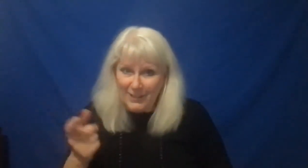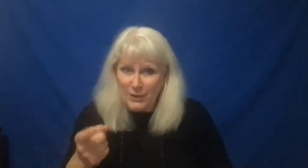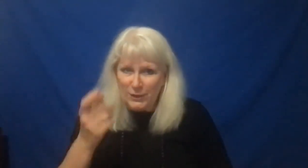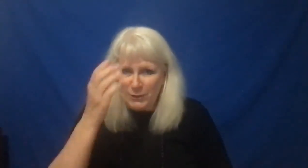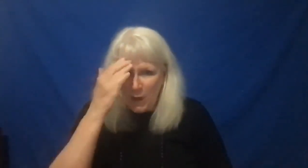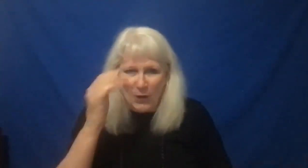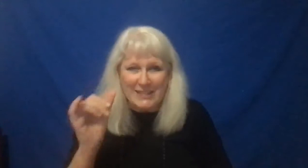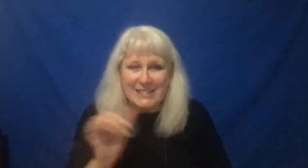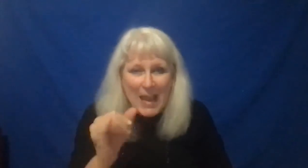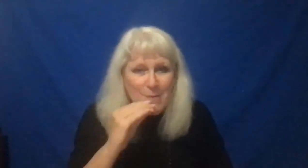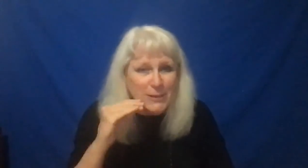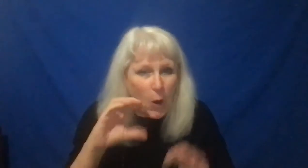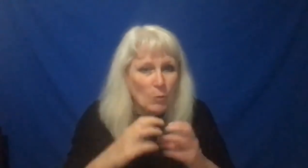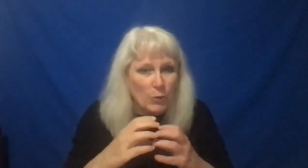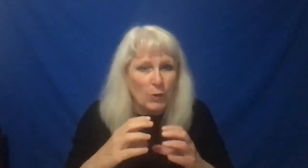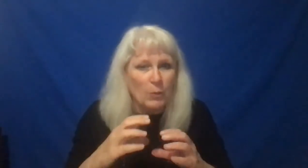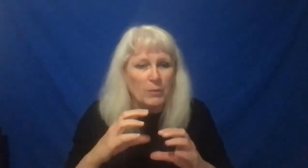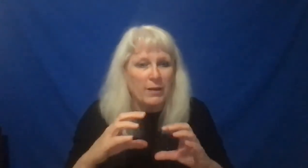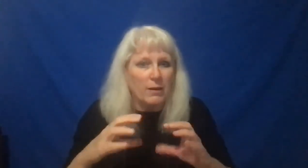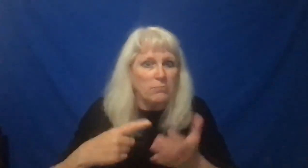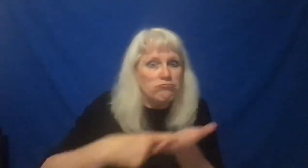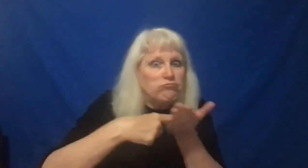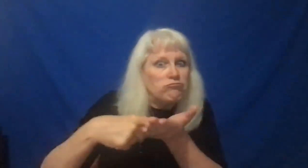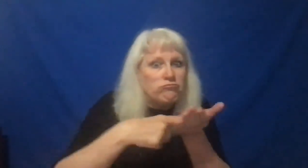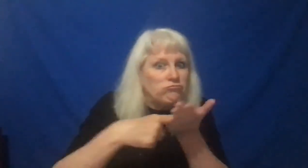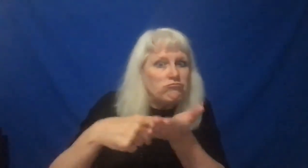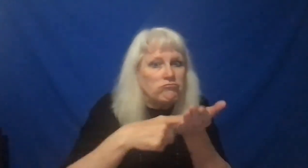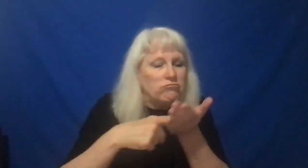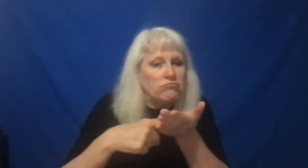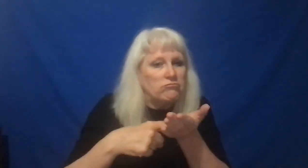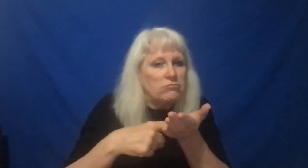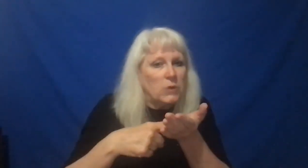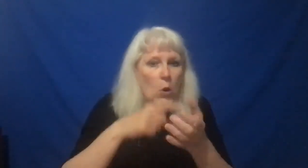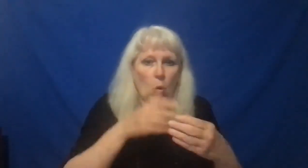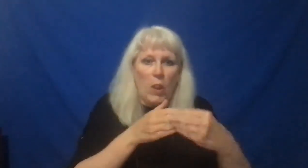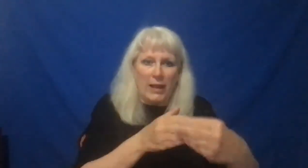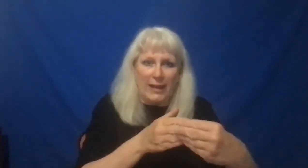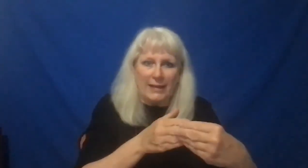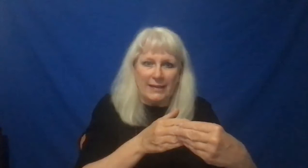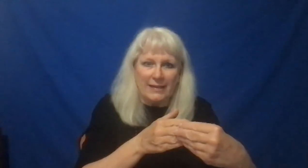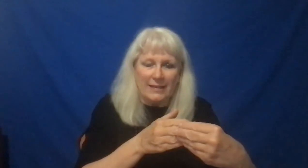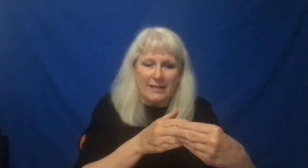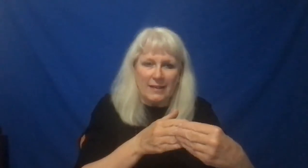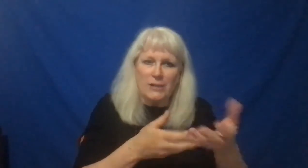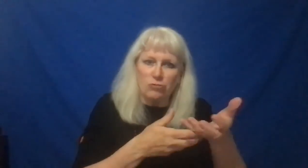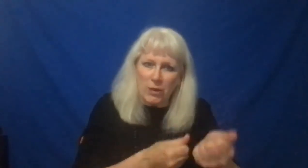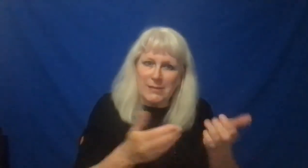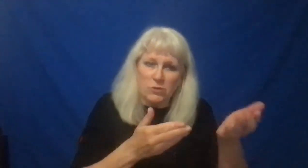it from all regions, all of the aspects of AA. We don't all agree on stuff, do we? We don't all agree